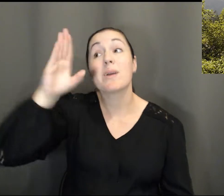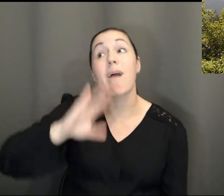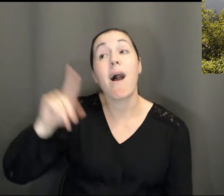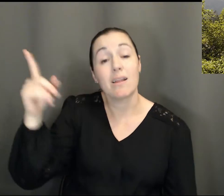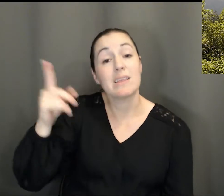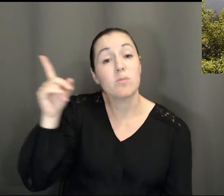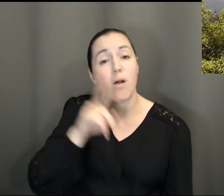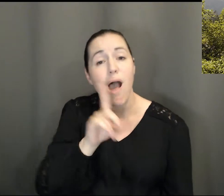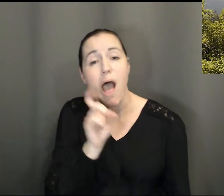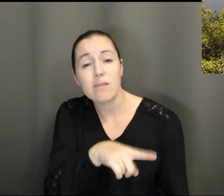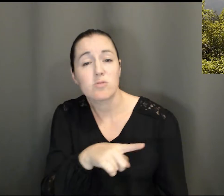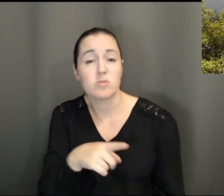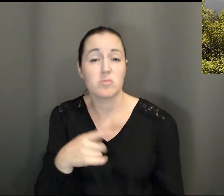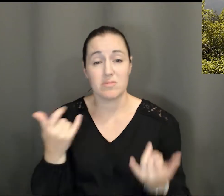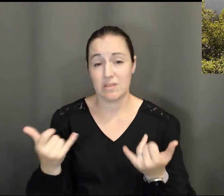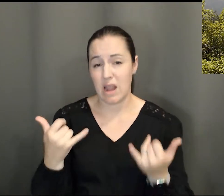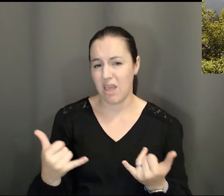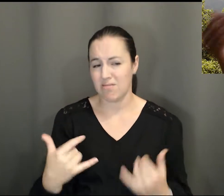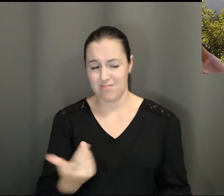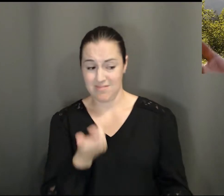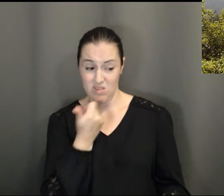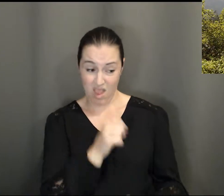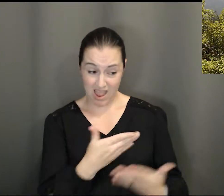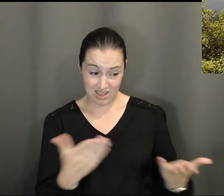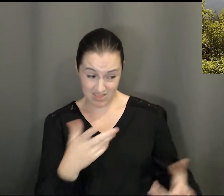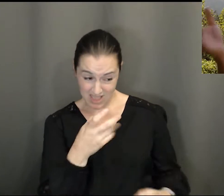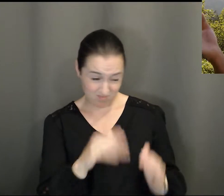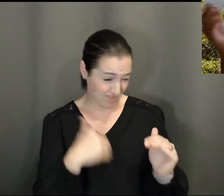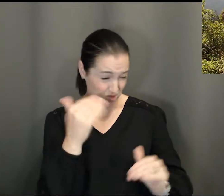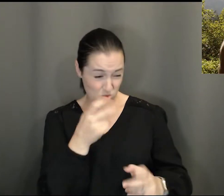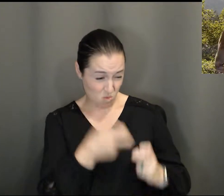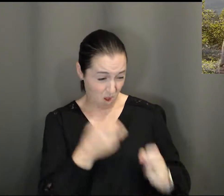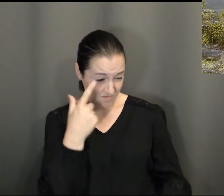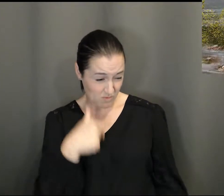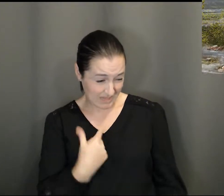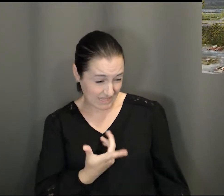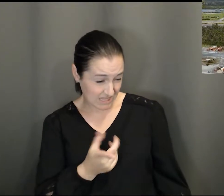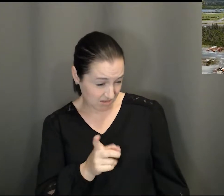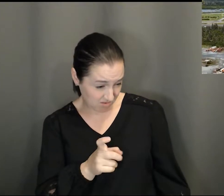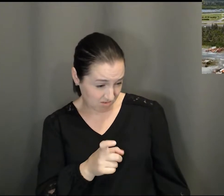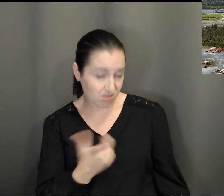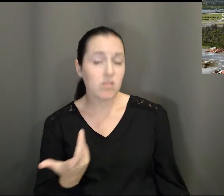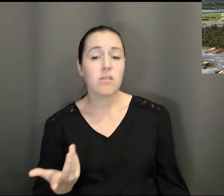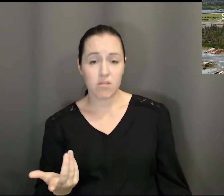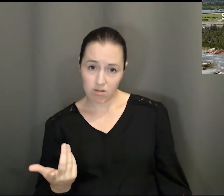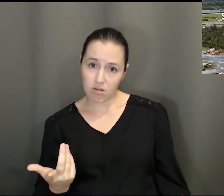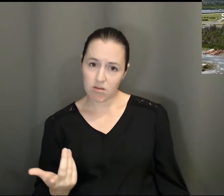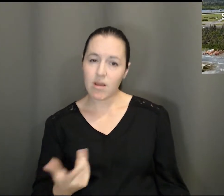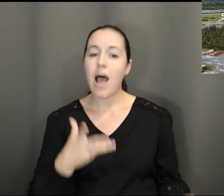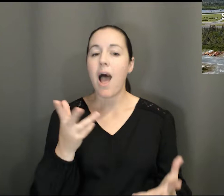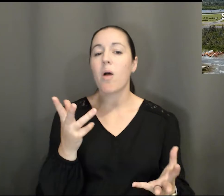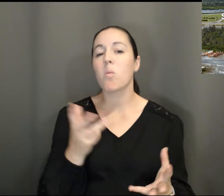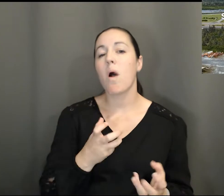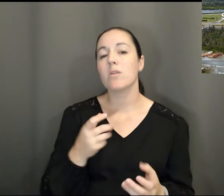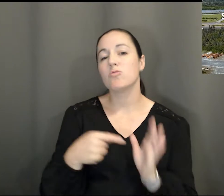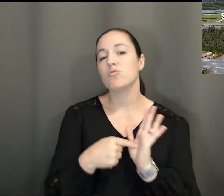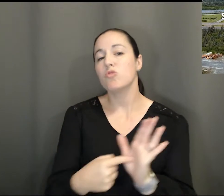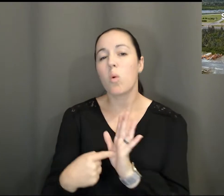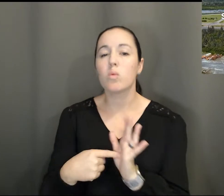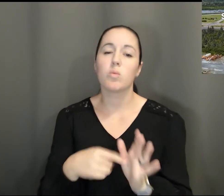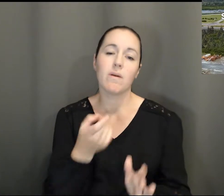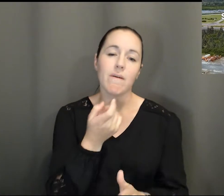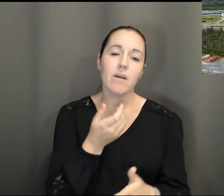and what that might look like in your life. Just two quick things. Number one, God has the power to create anything from nothing. Now, why is that a big